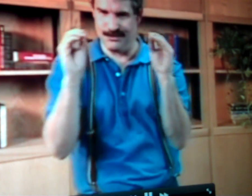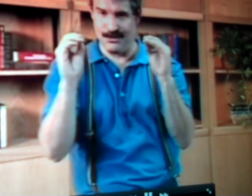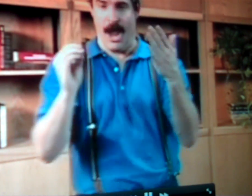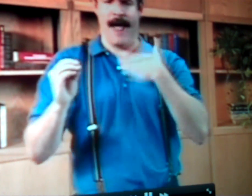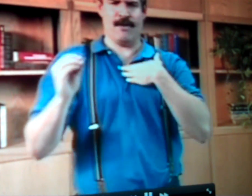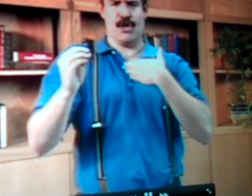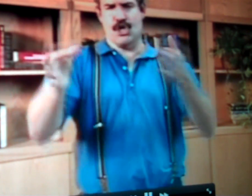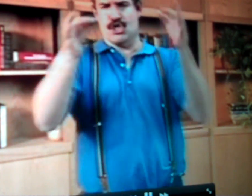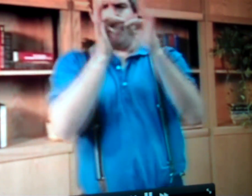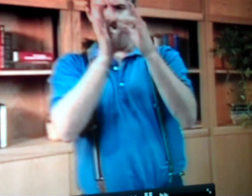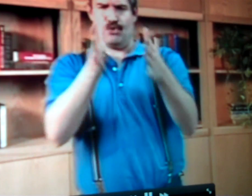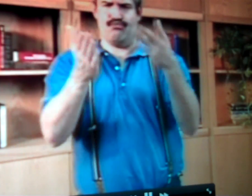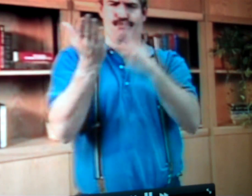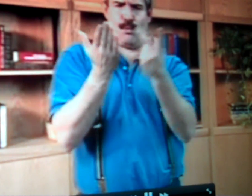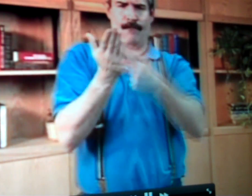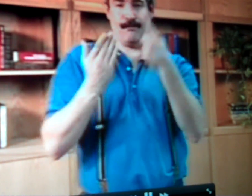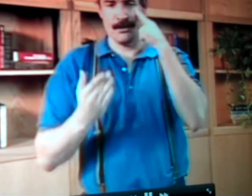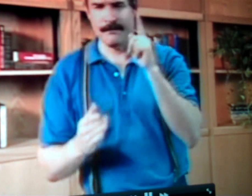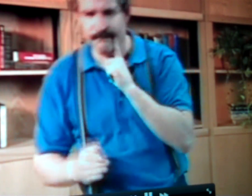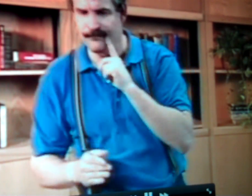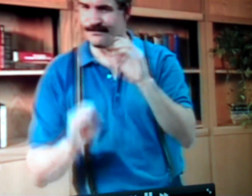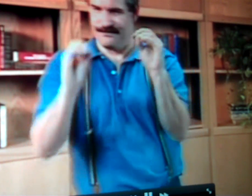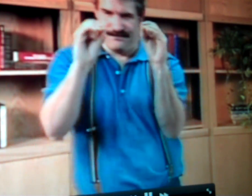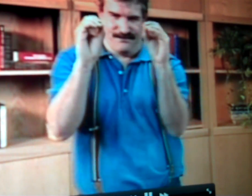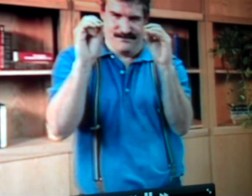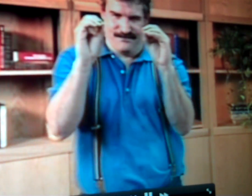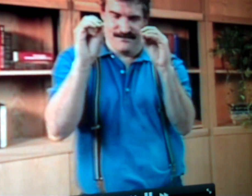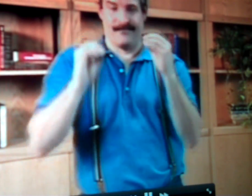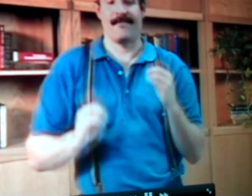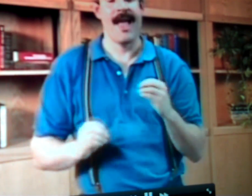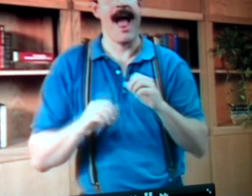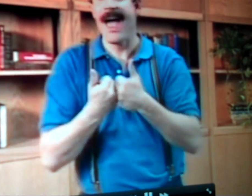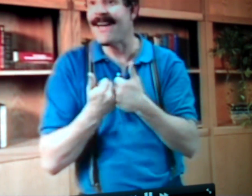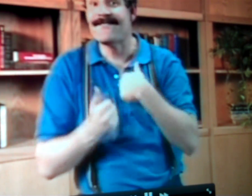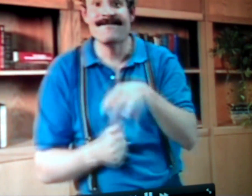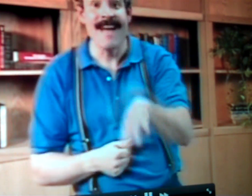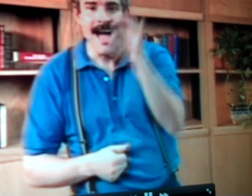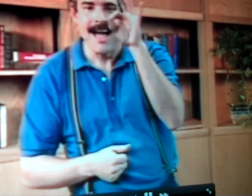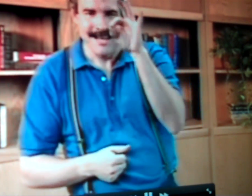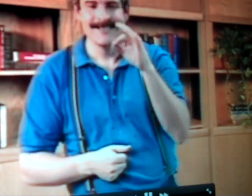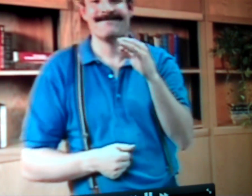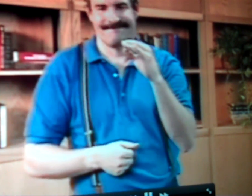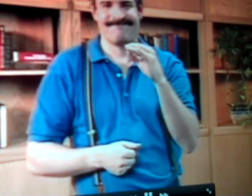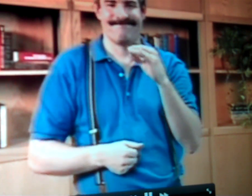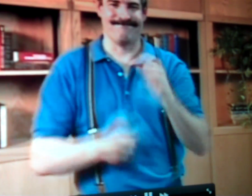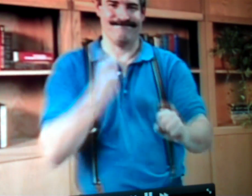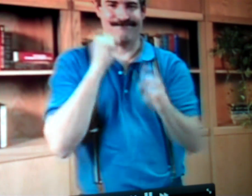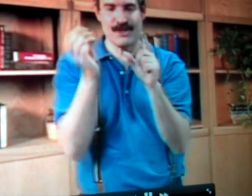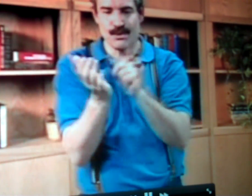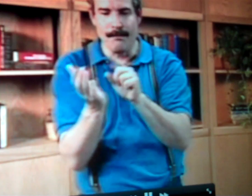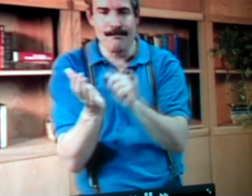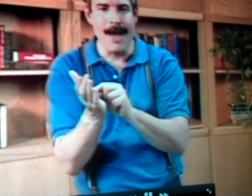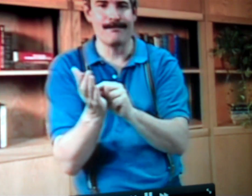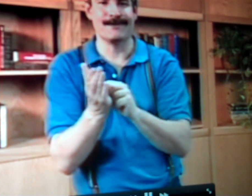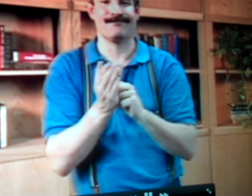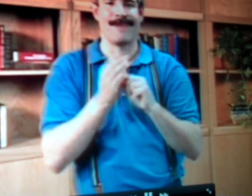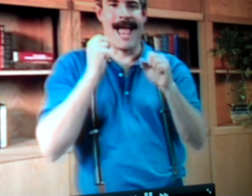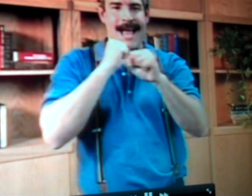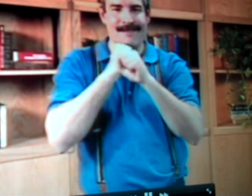At Penn State, they don't have supportive services for deaf people. They didn't have interpreters, and it was really a challenge to find.